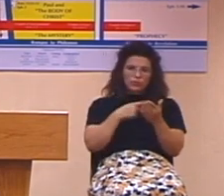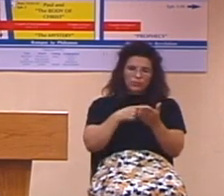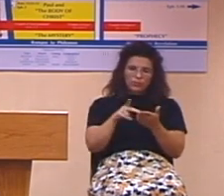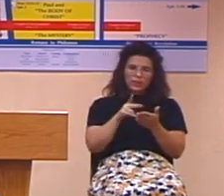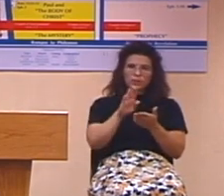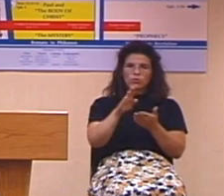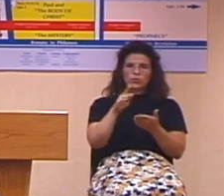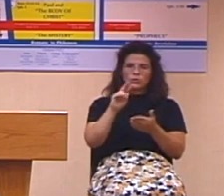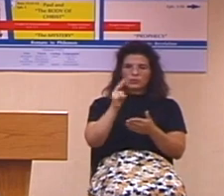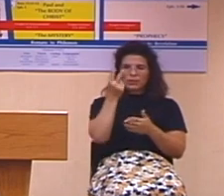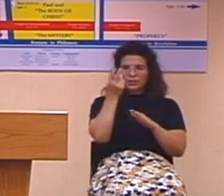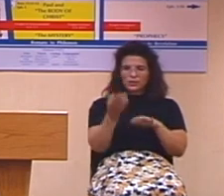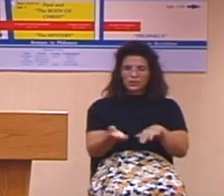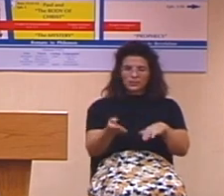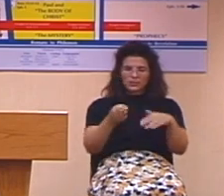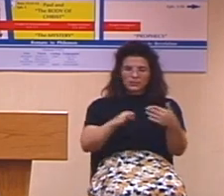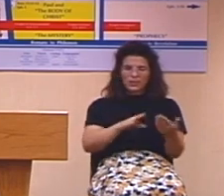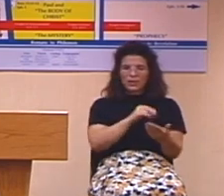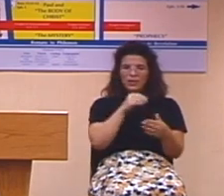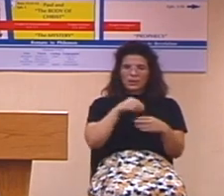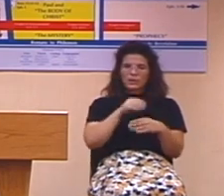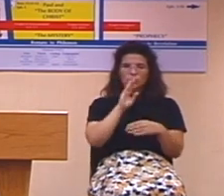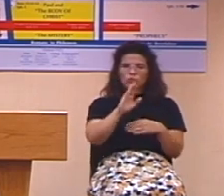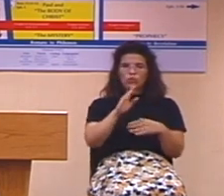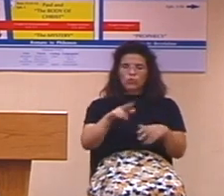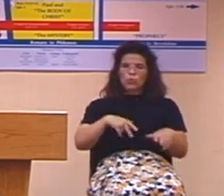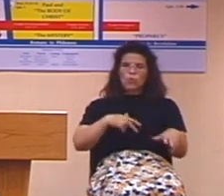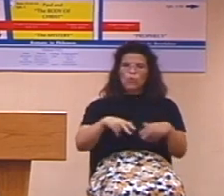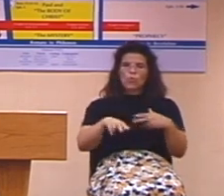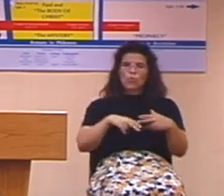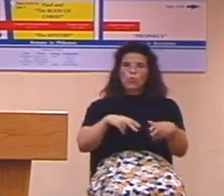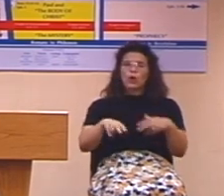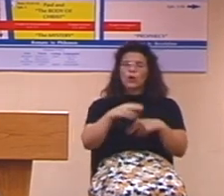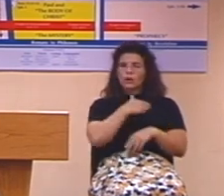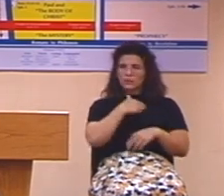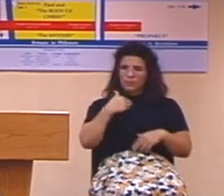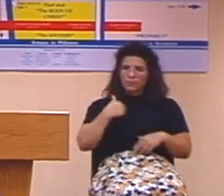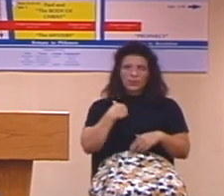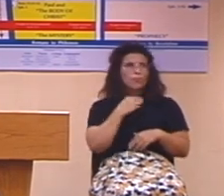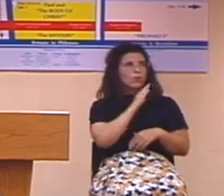your second death, and then in your walk as a member